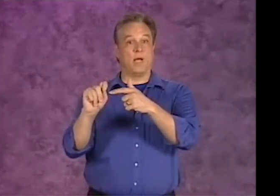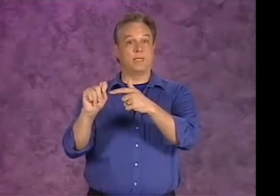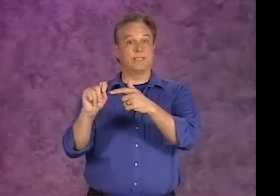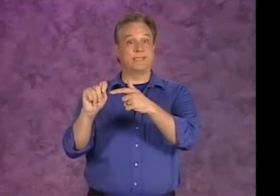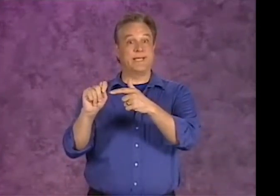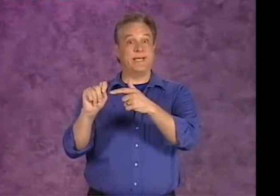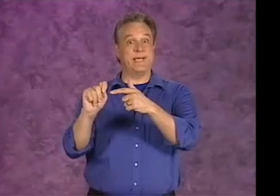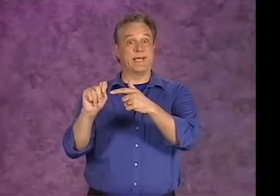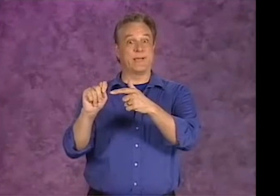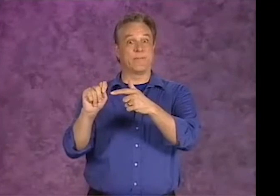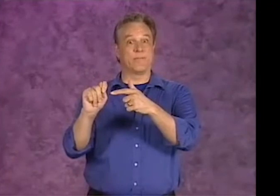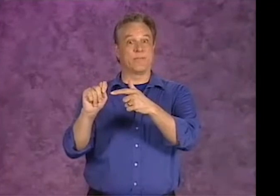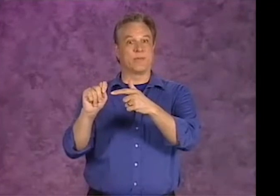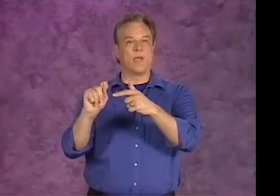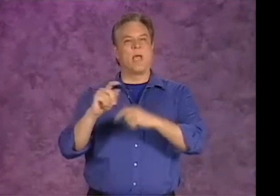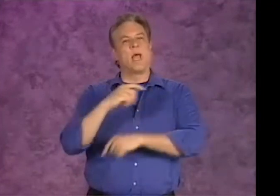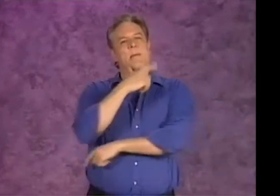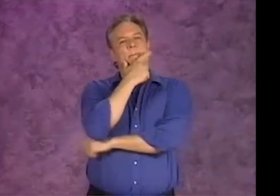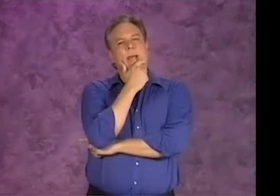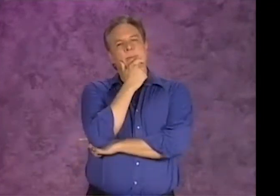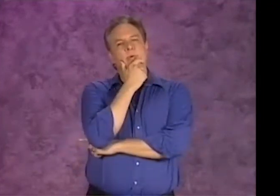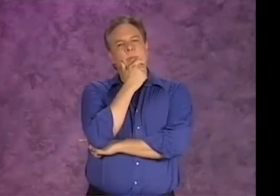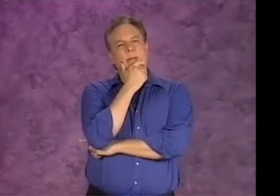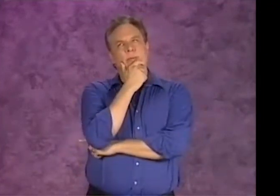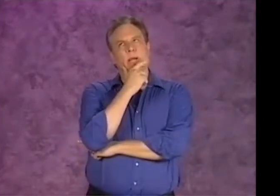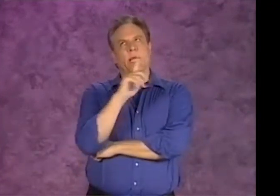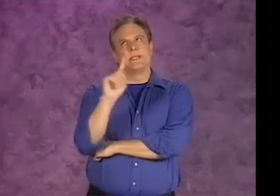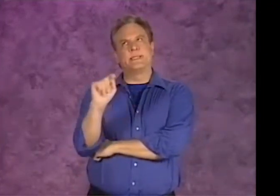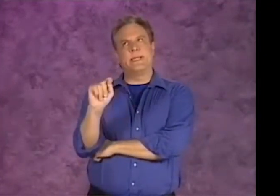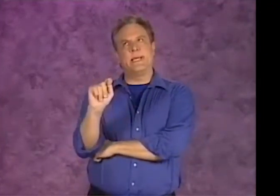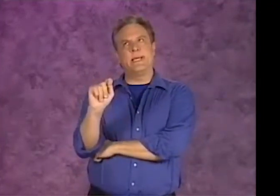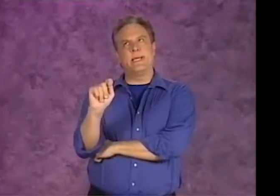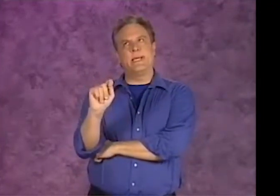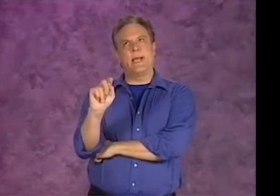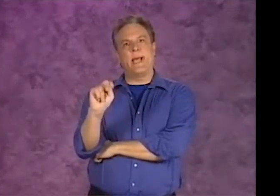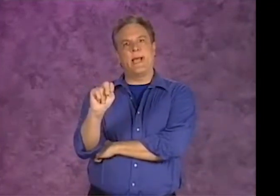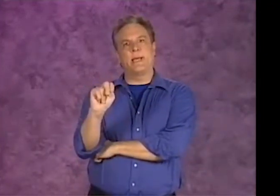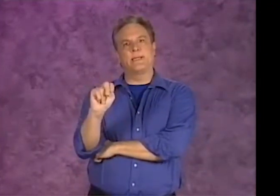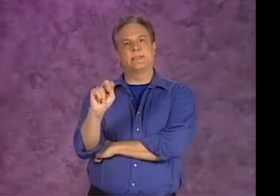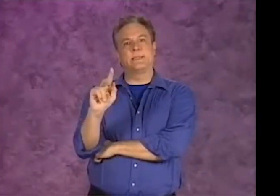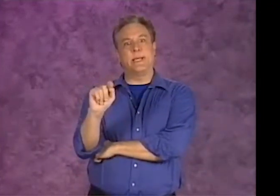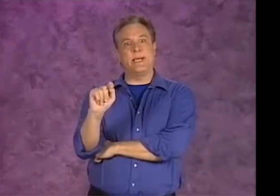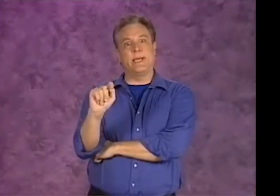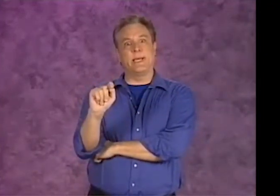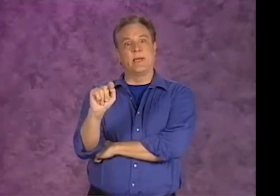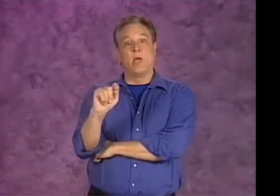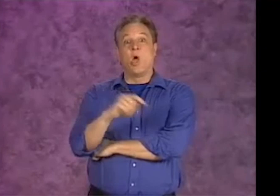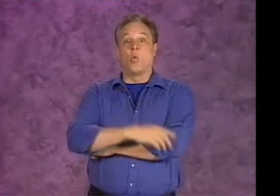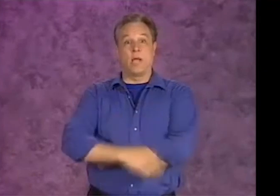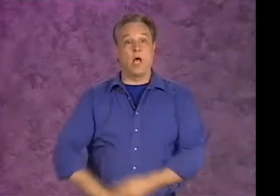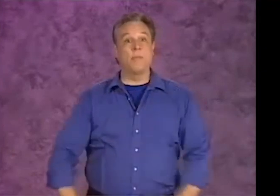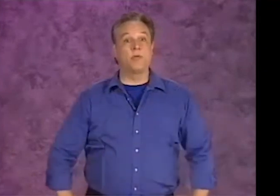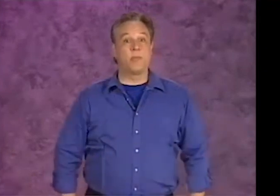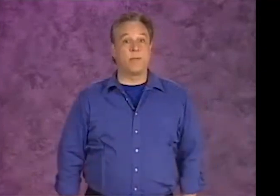a T. Maybe remembering T and T will help you remember